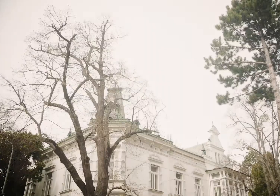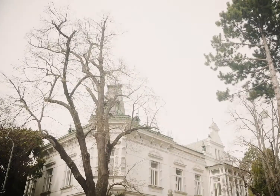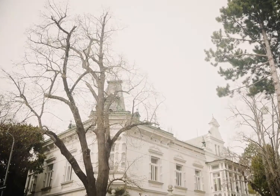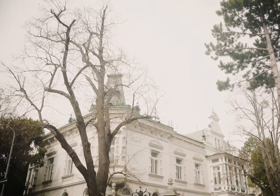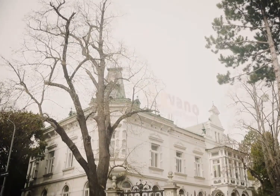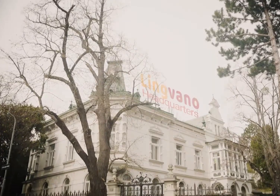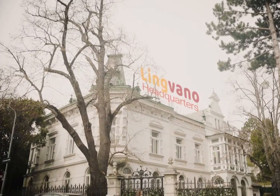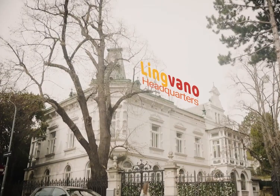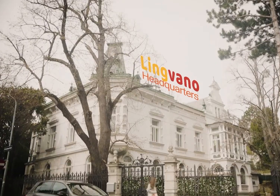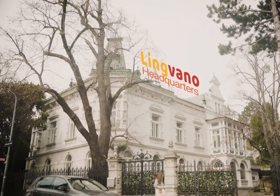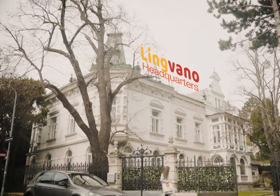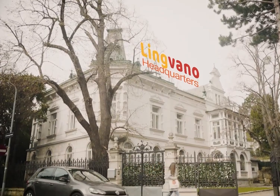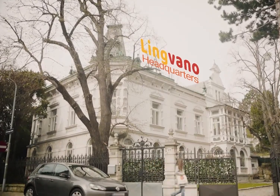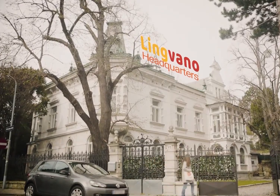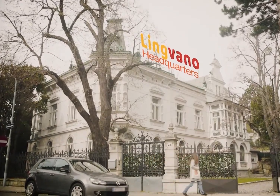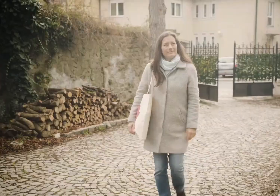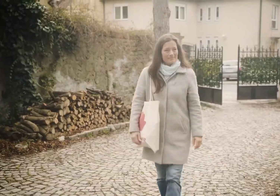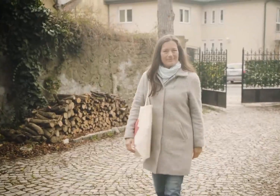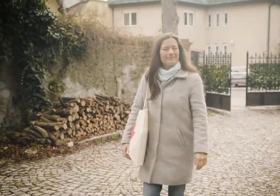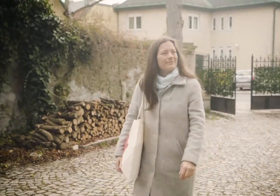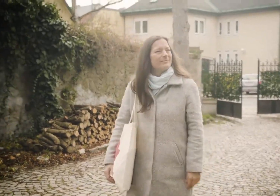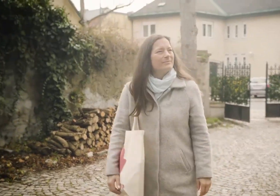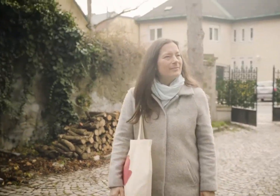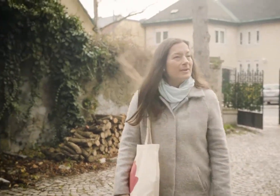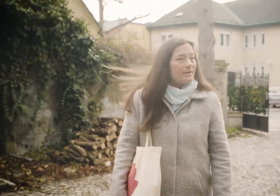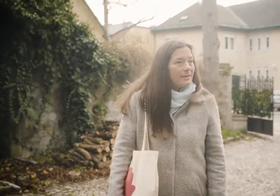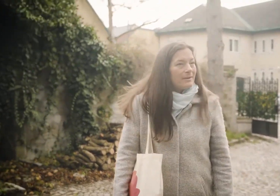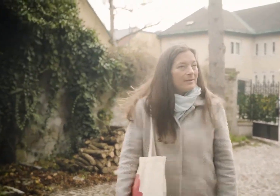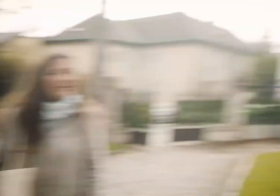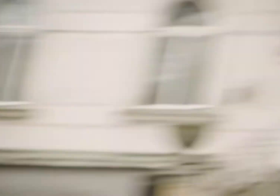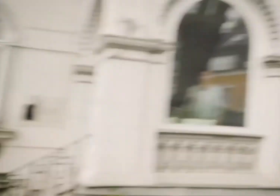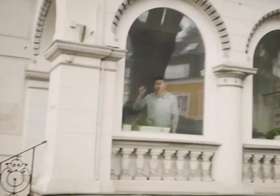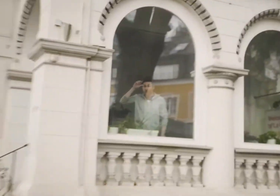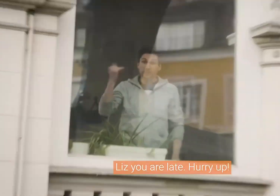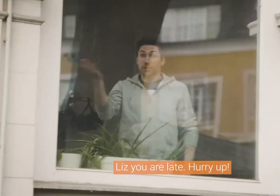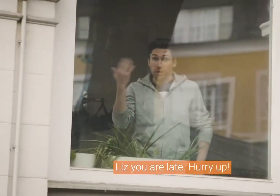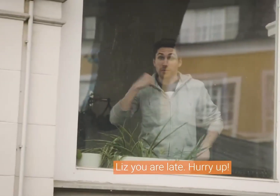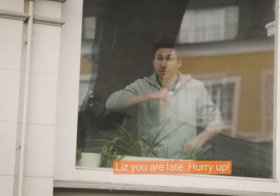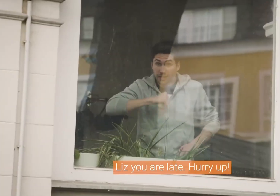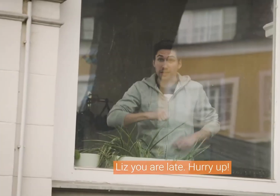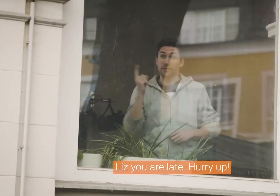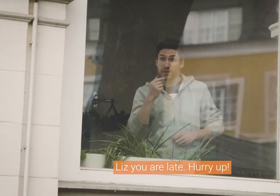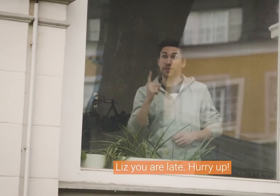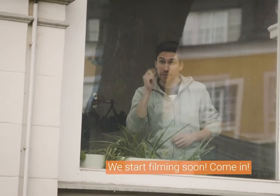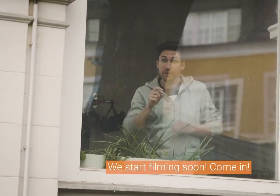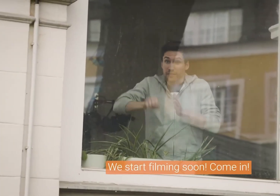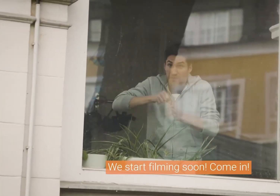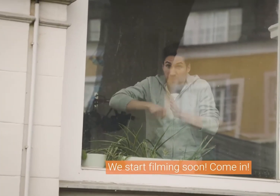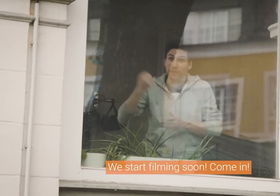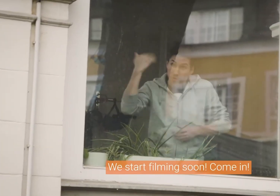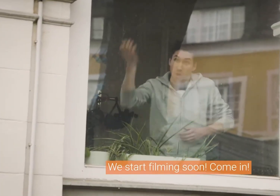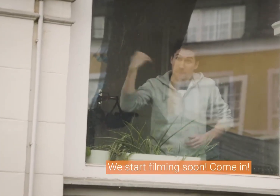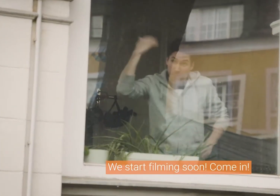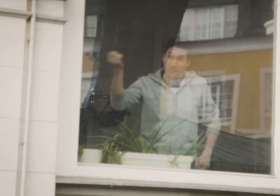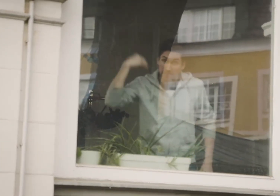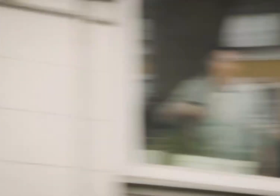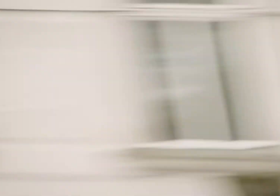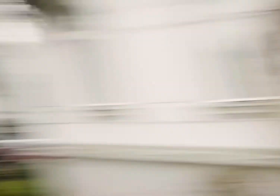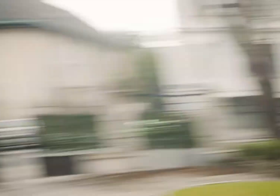ASL app HI is perfect for building real skills and conversation ability. Before you choose one, think about your goal. Do you